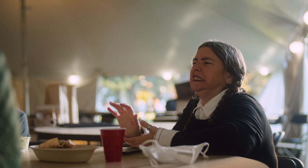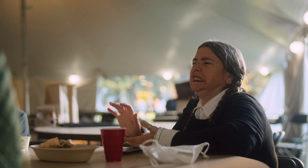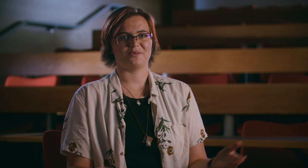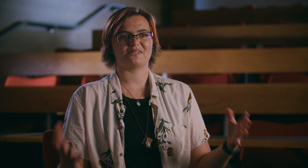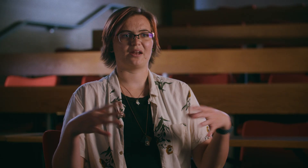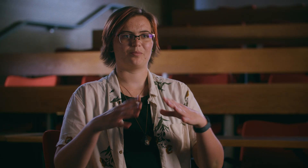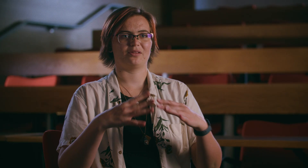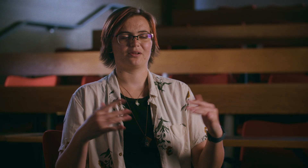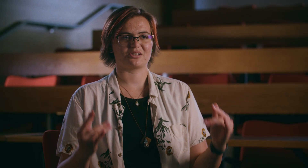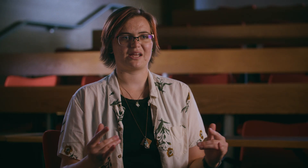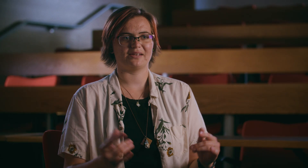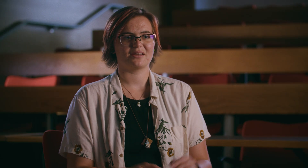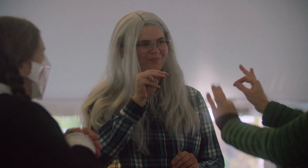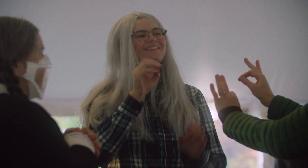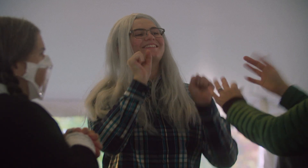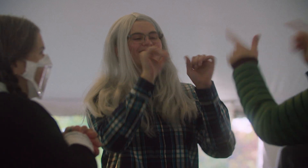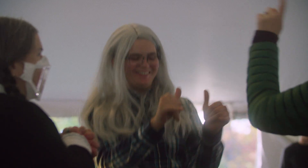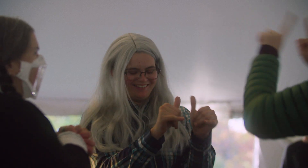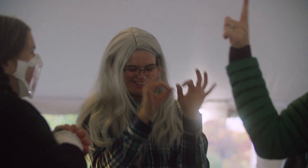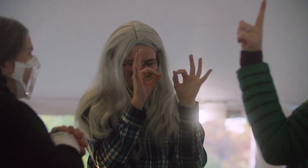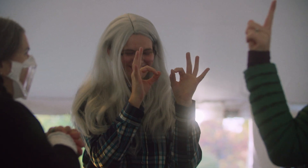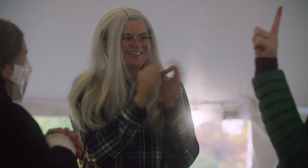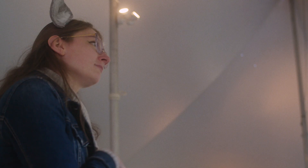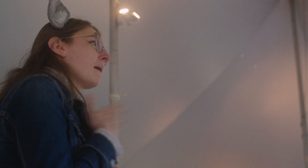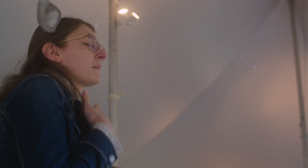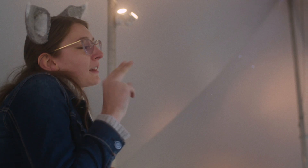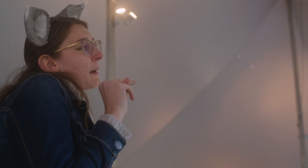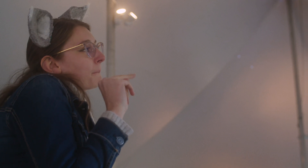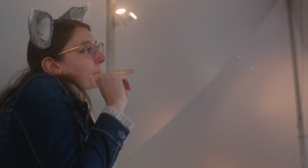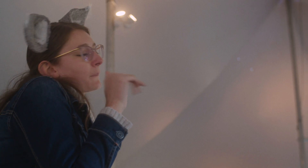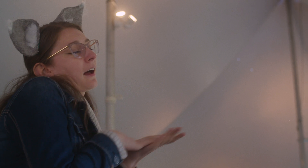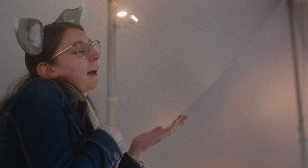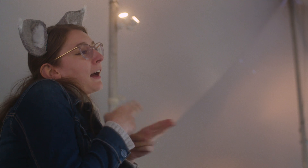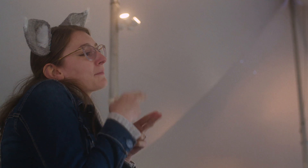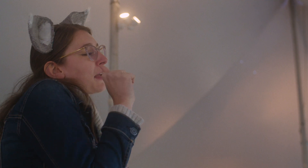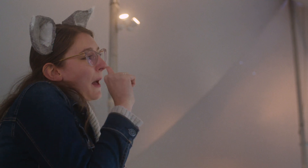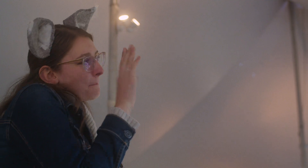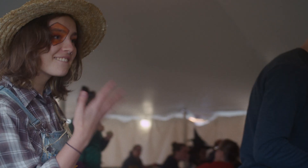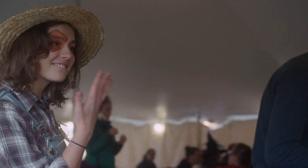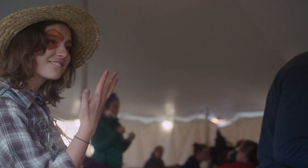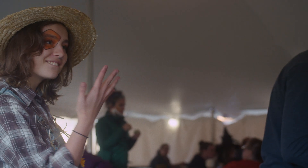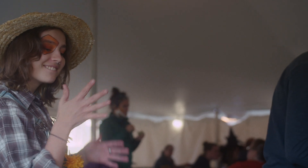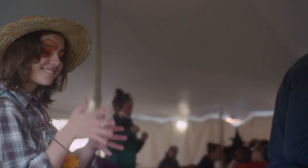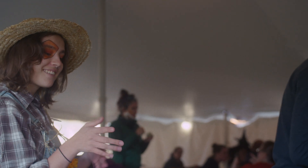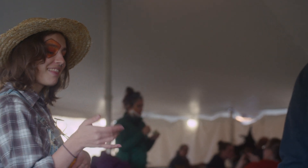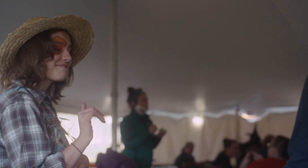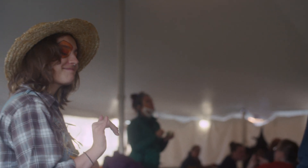We set up in the large tent. Sadie picked out a movie that we were gonna watch after we finished eating.